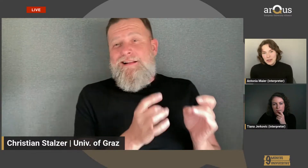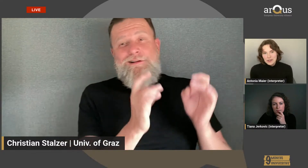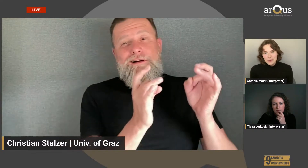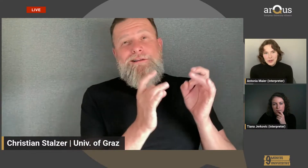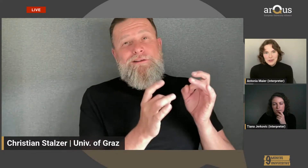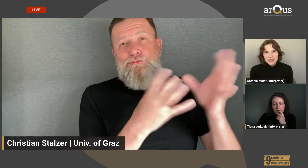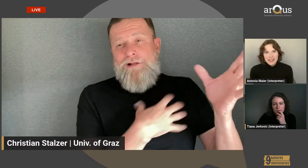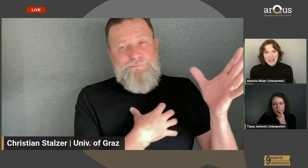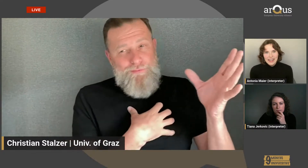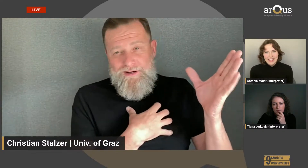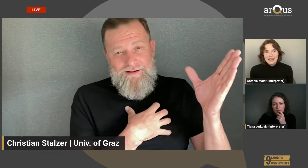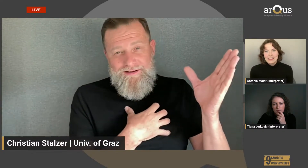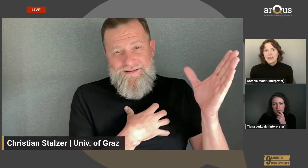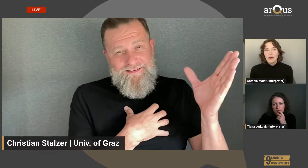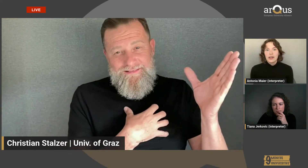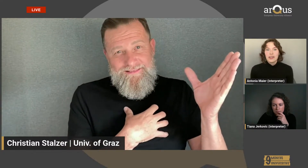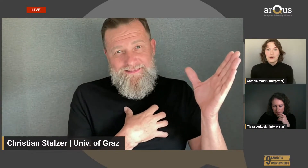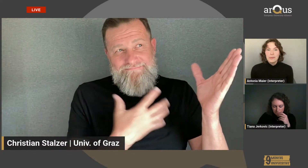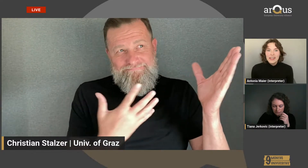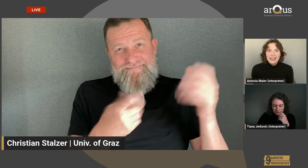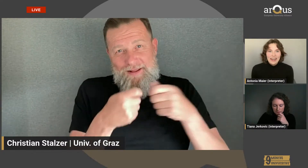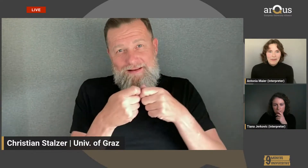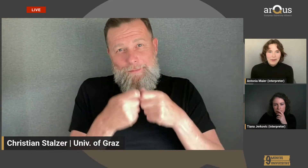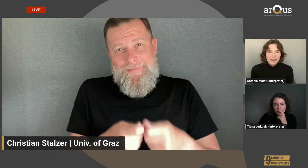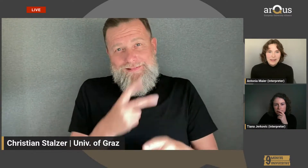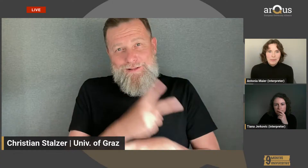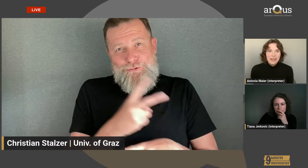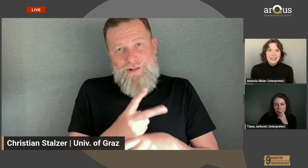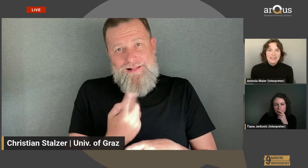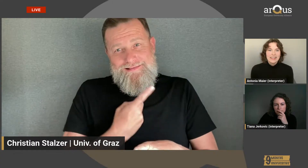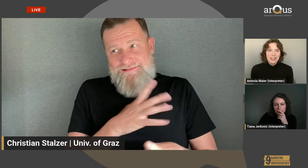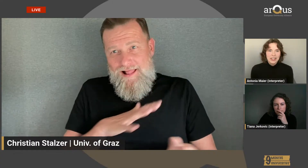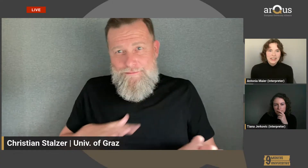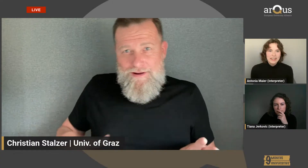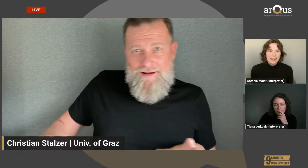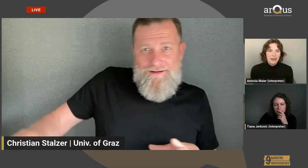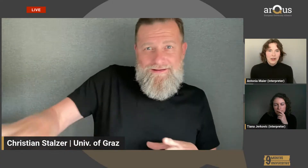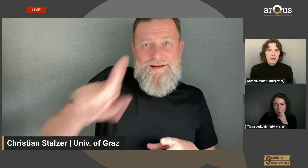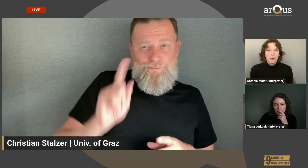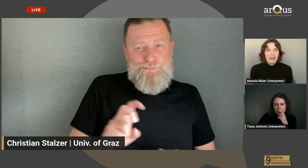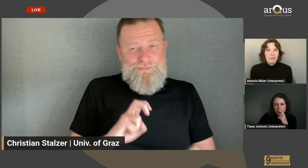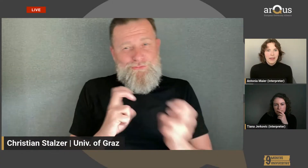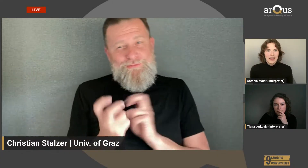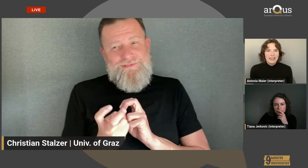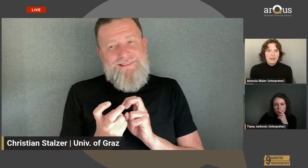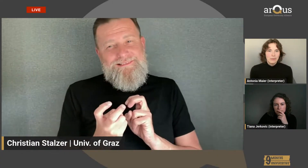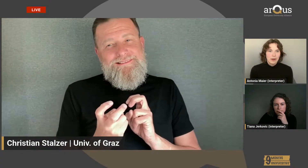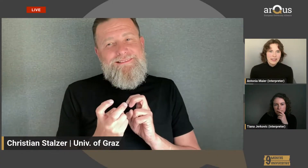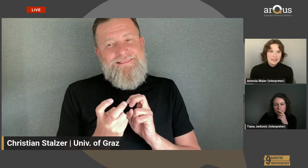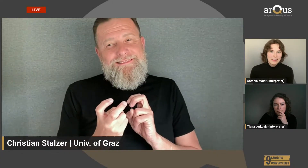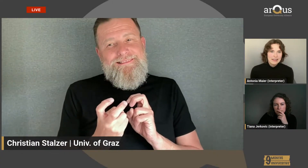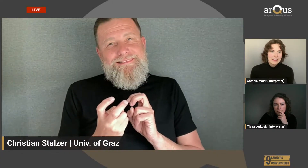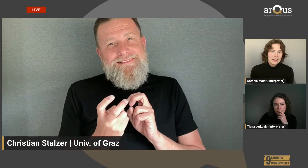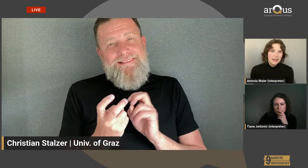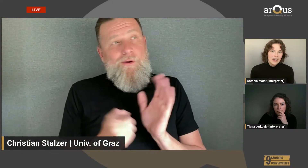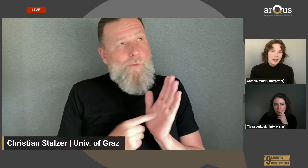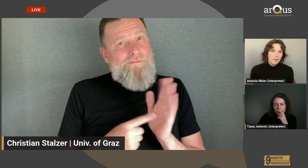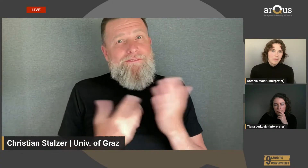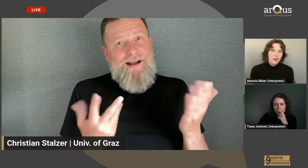I also want to say that on a European level, the big decisions, they're not only made in